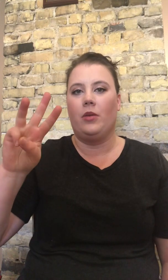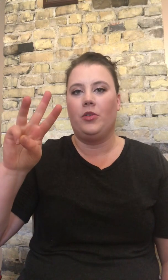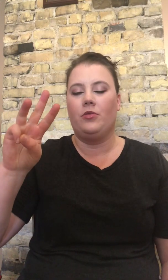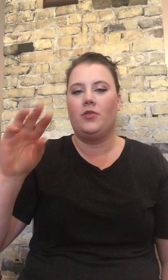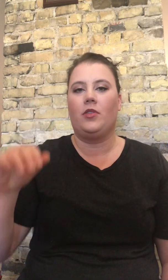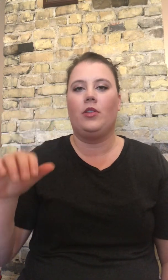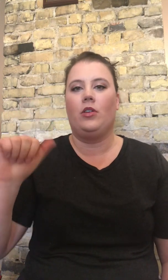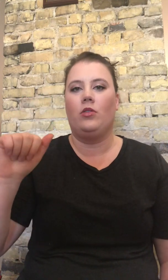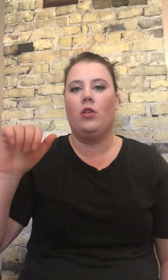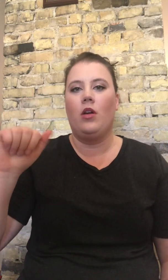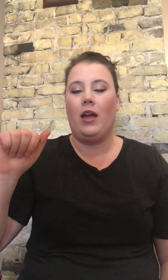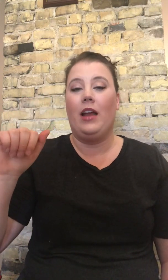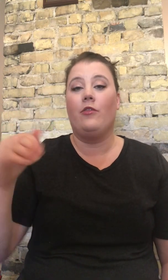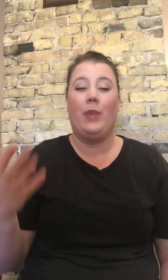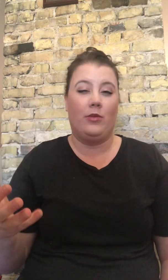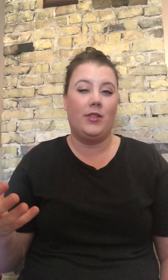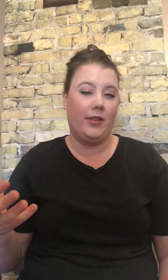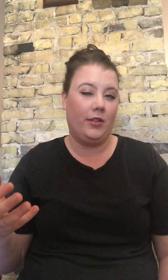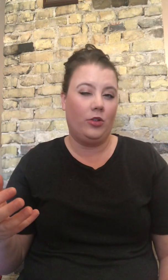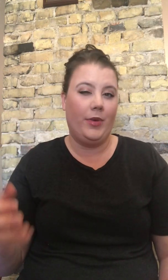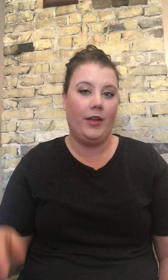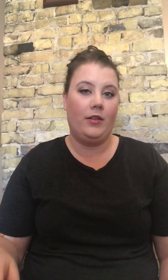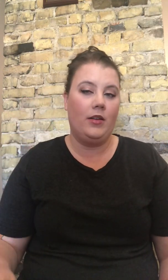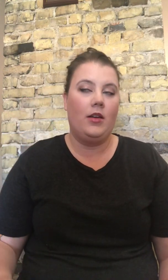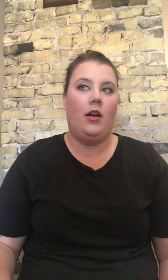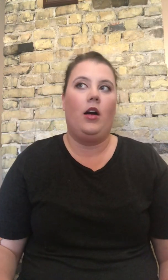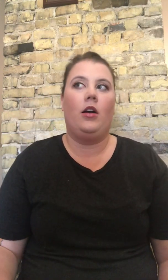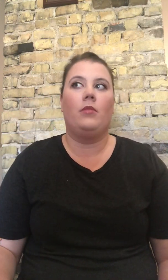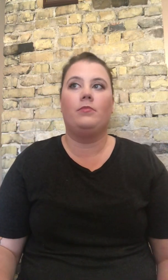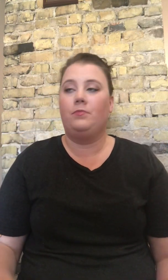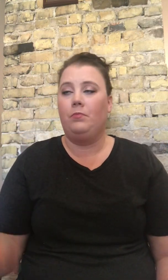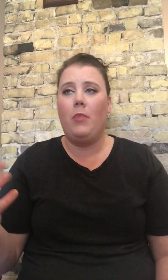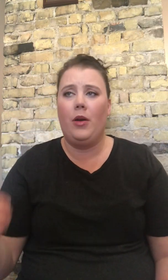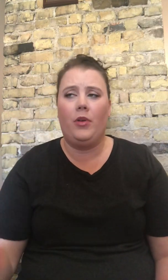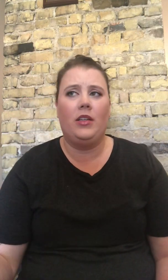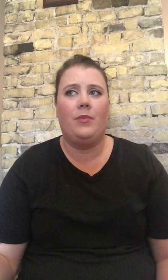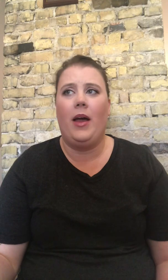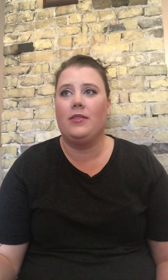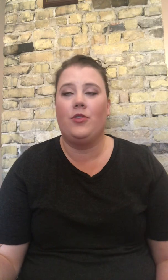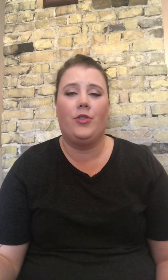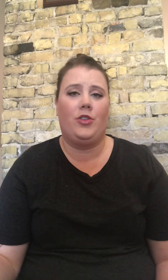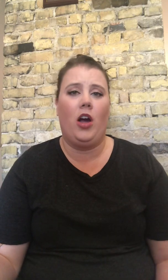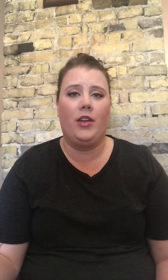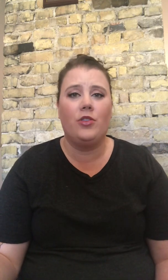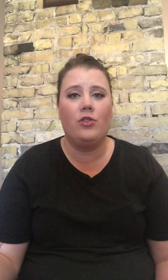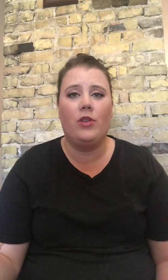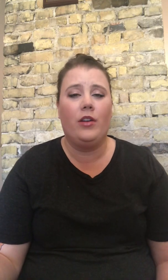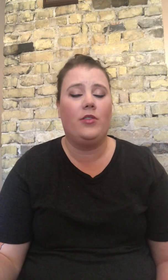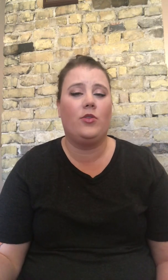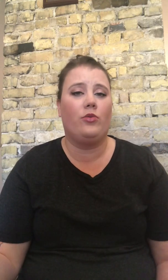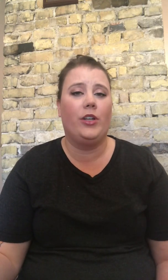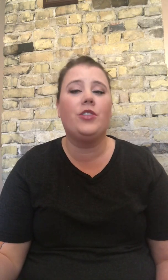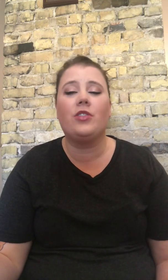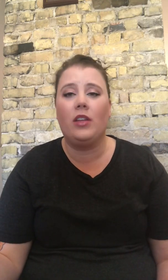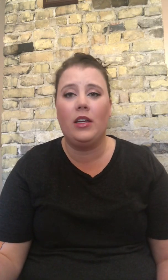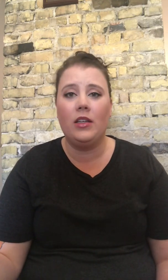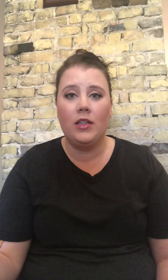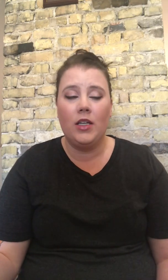B-L-A-A-U-W. So they'll kind of bounce it a little bit. It really depends on who you're talking to, and also regionally.